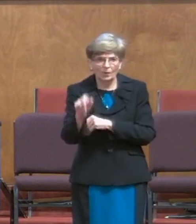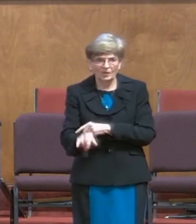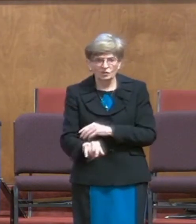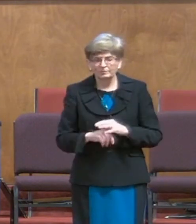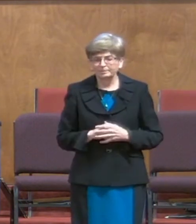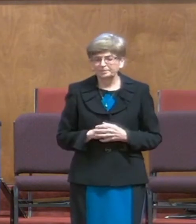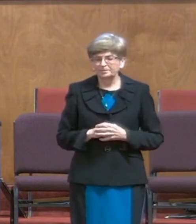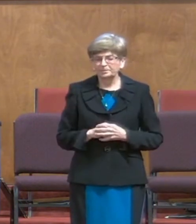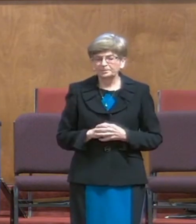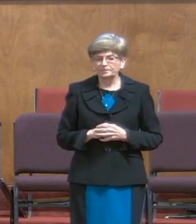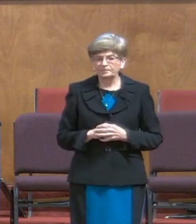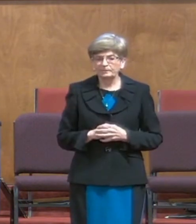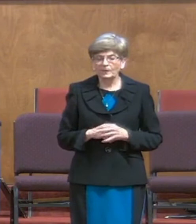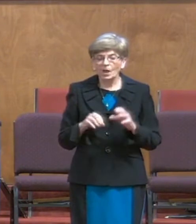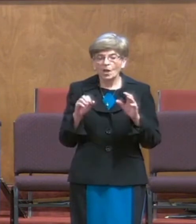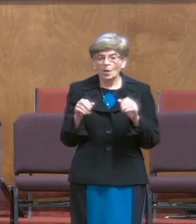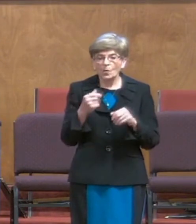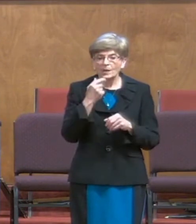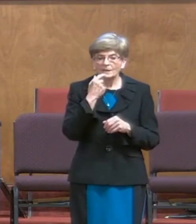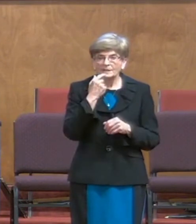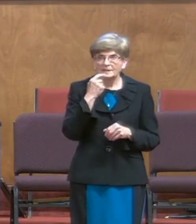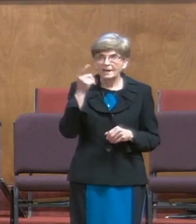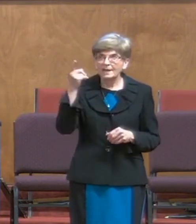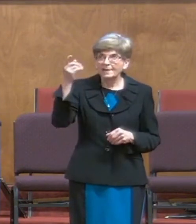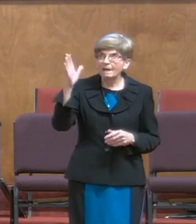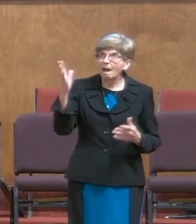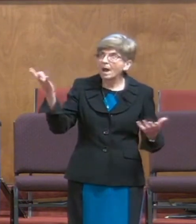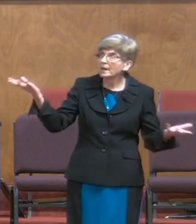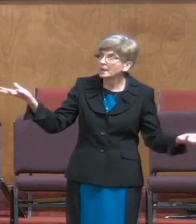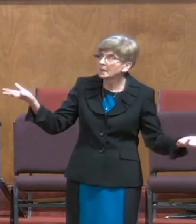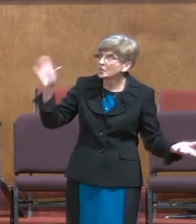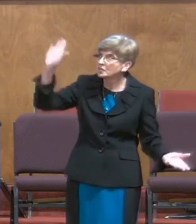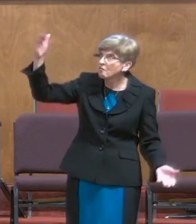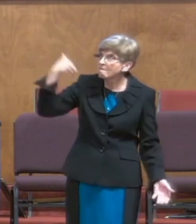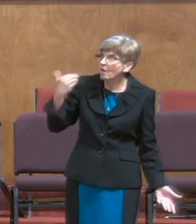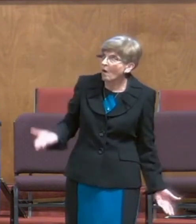can personalize it and we can say, "God, how could you?"